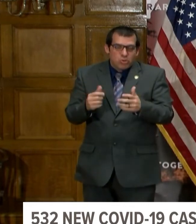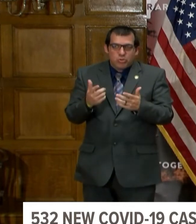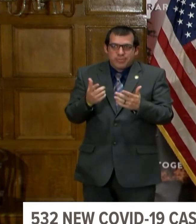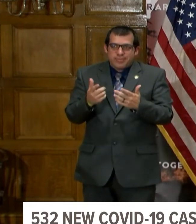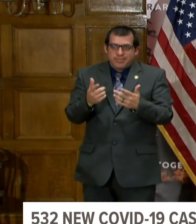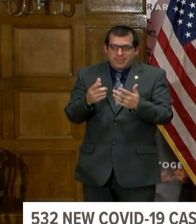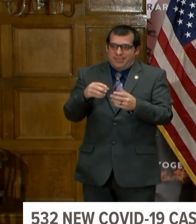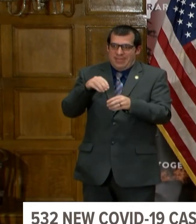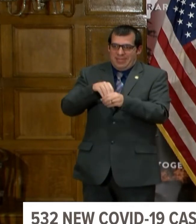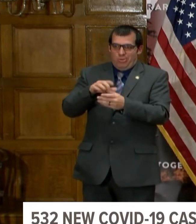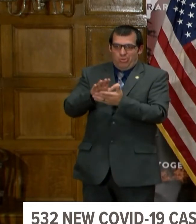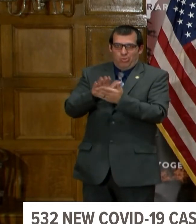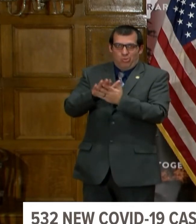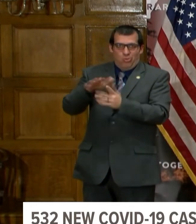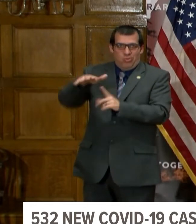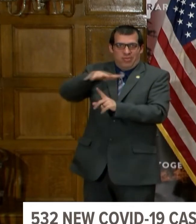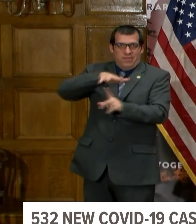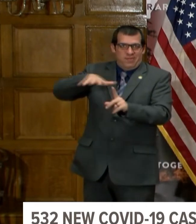happen in the school environment.